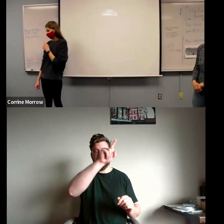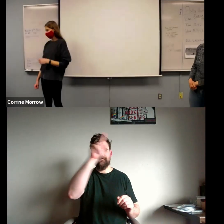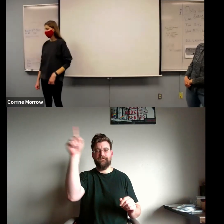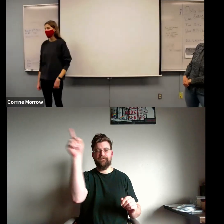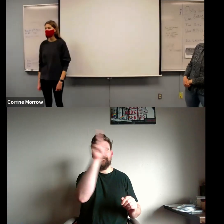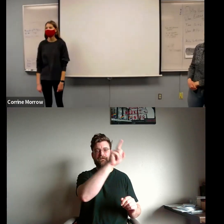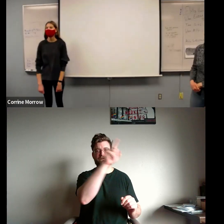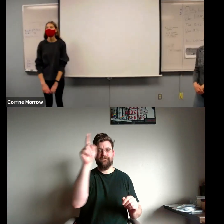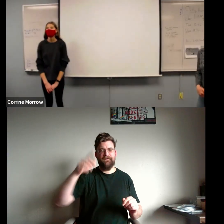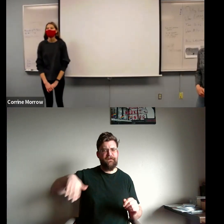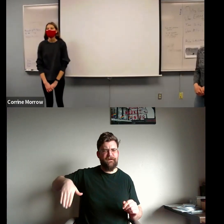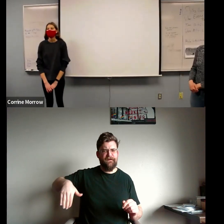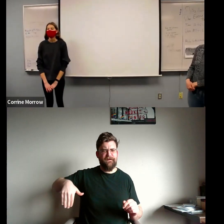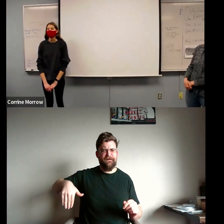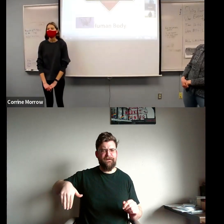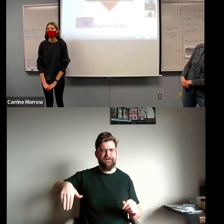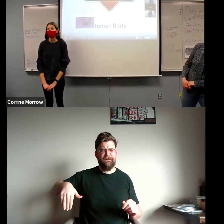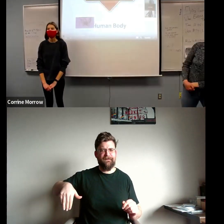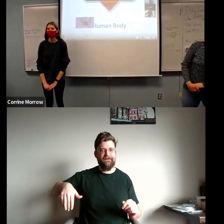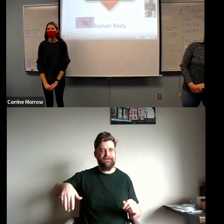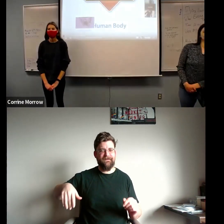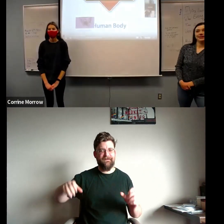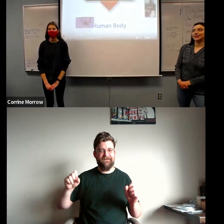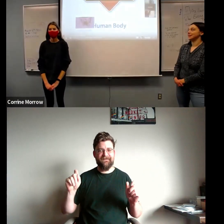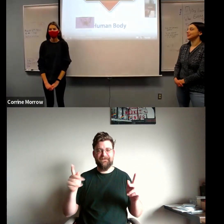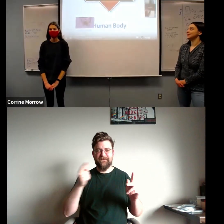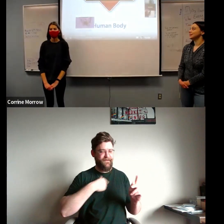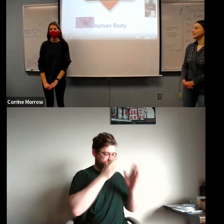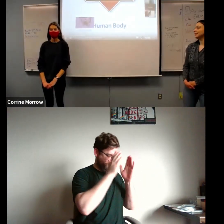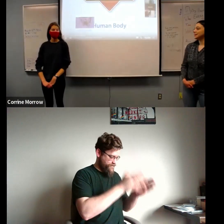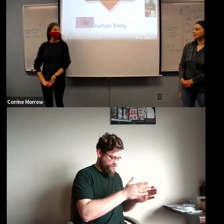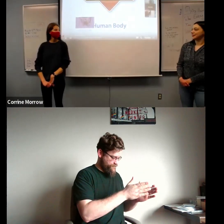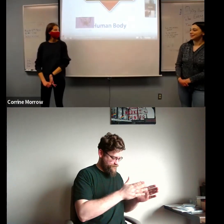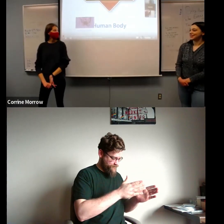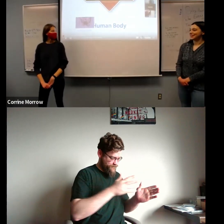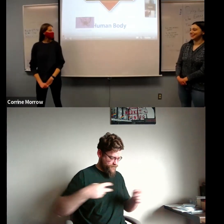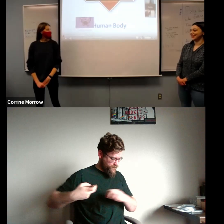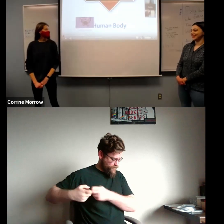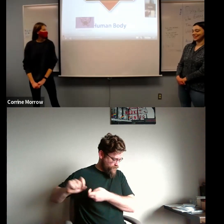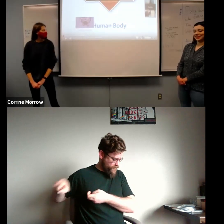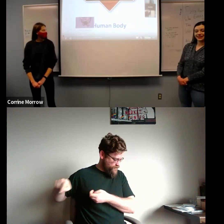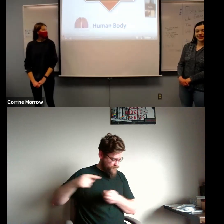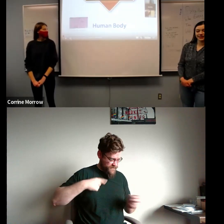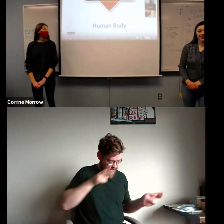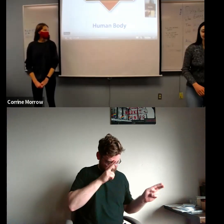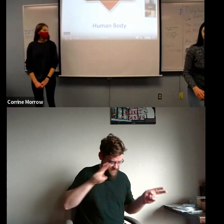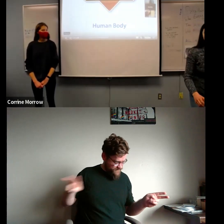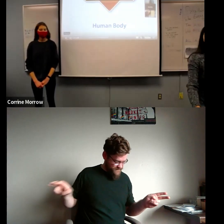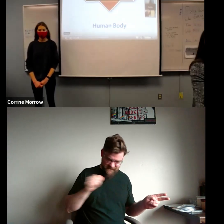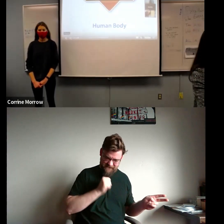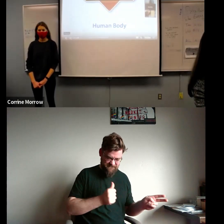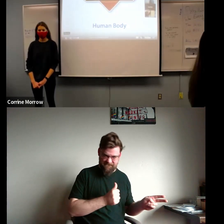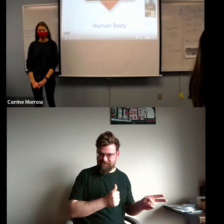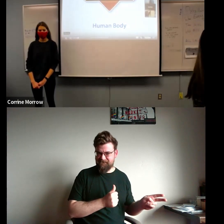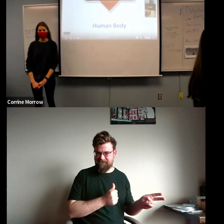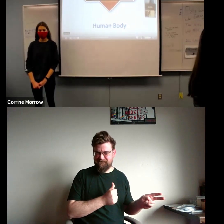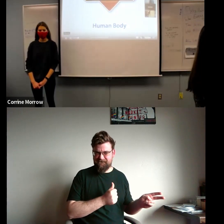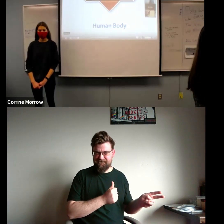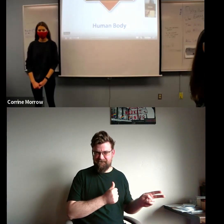was so concentrated on Sergey that I heard you talk, but I didn't hear what you said. I apologize. Thank you for saying it.